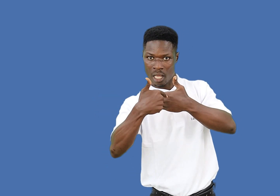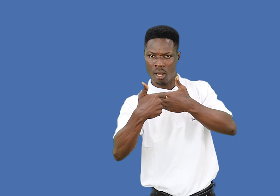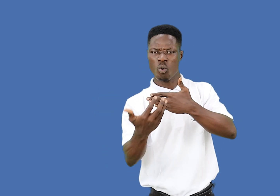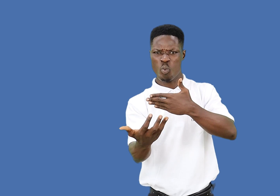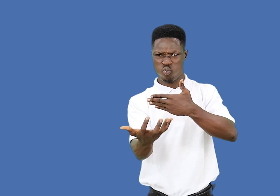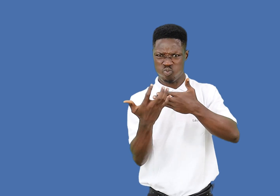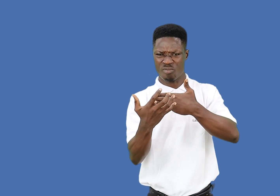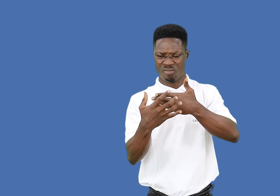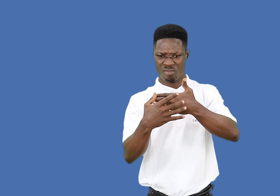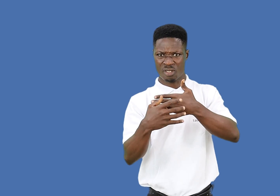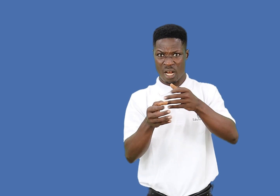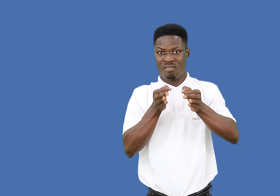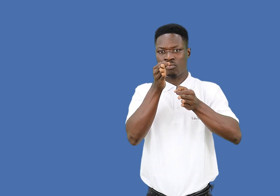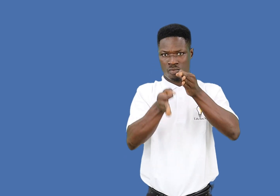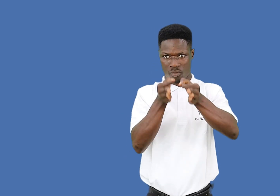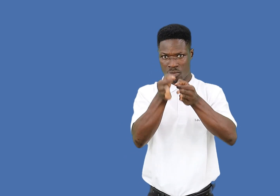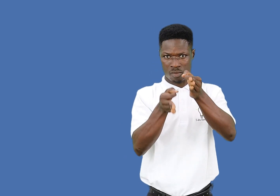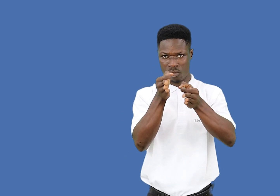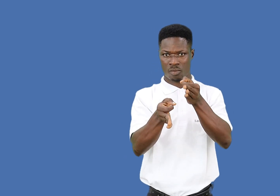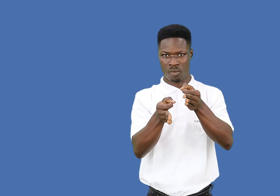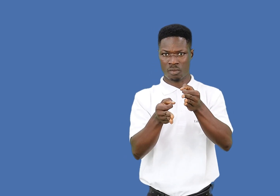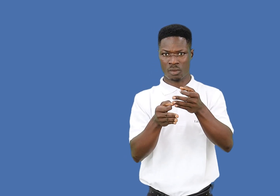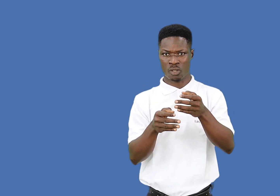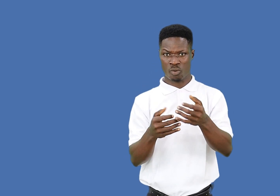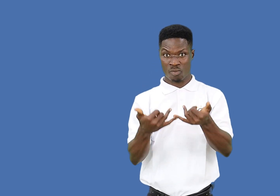components at the back view of the system unit.